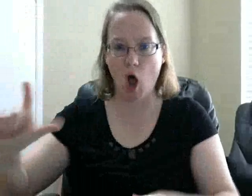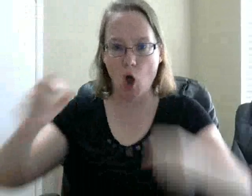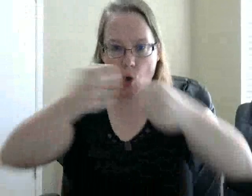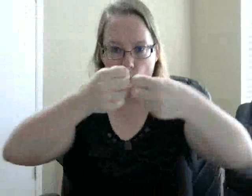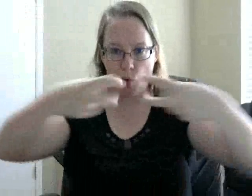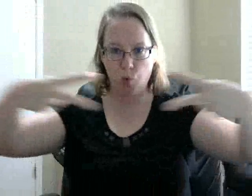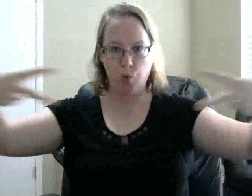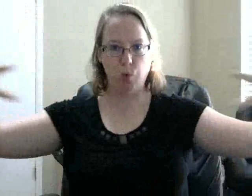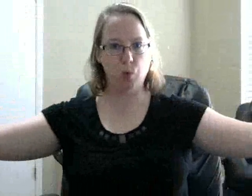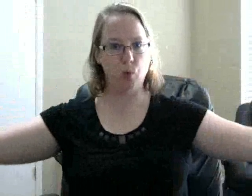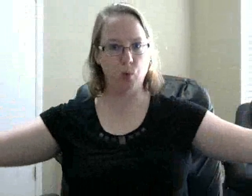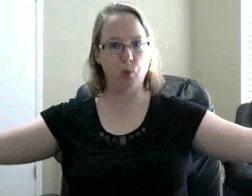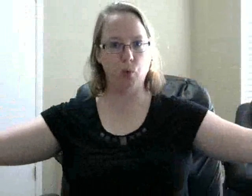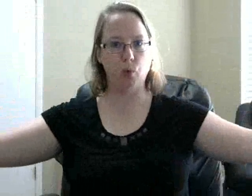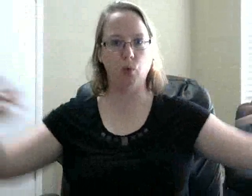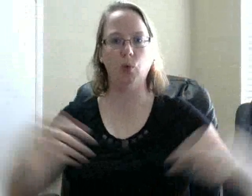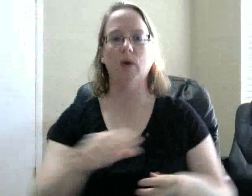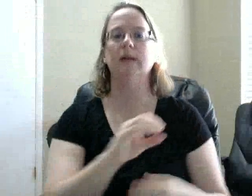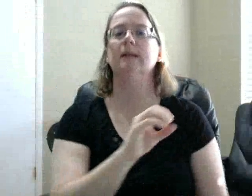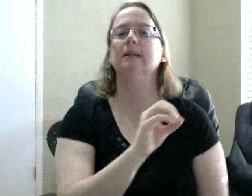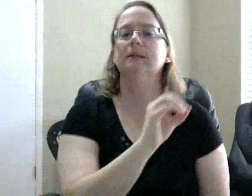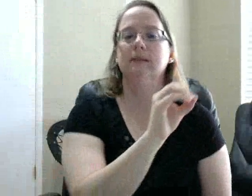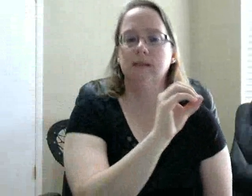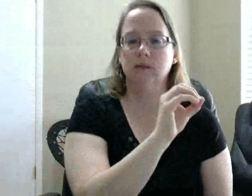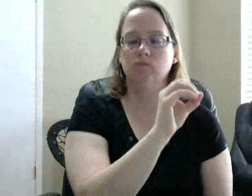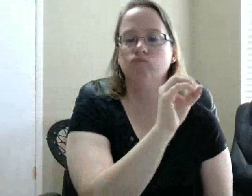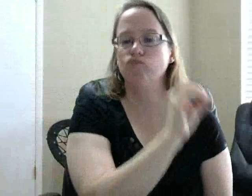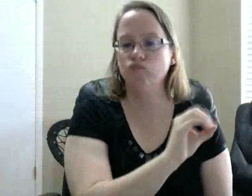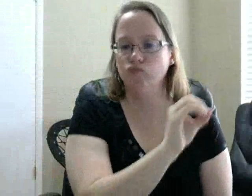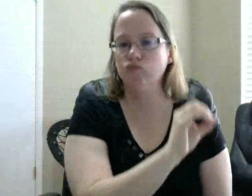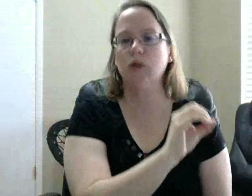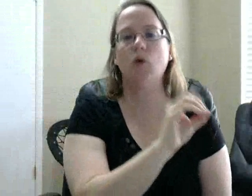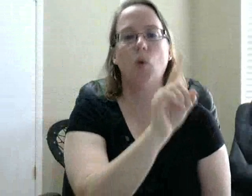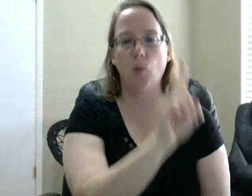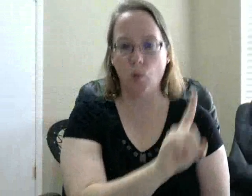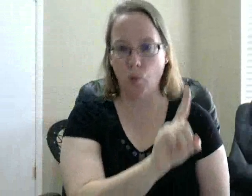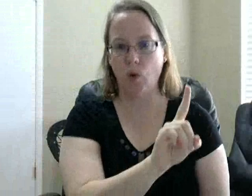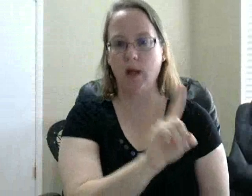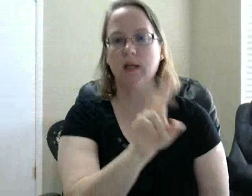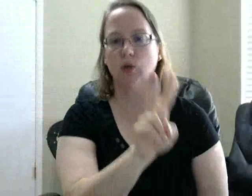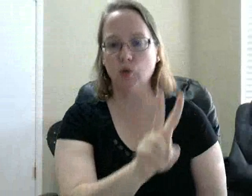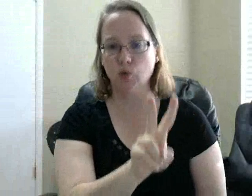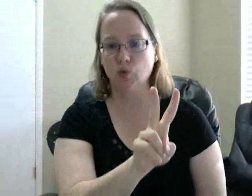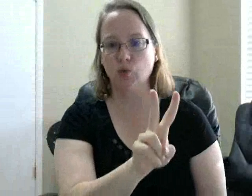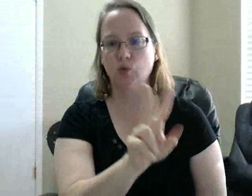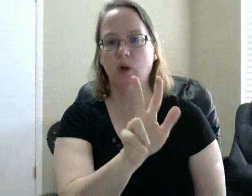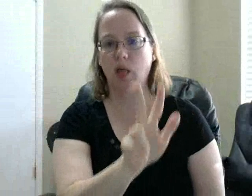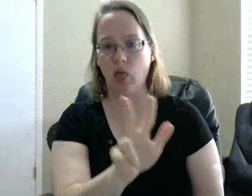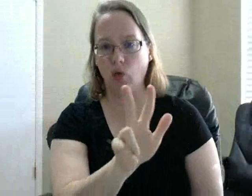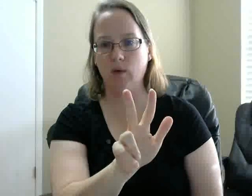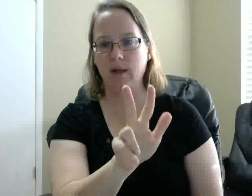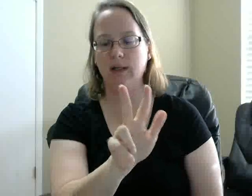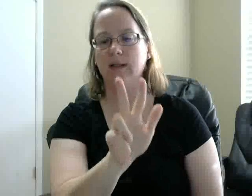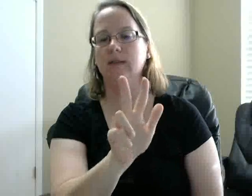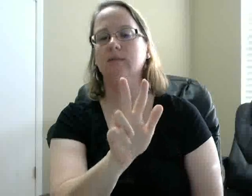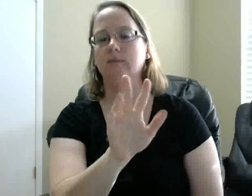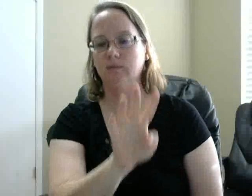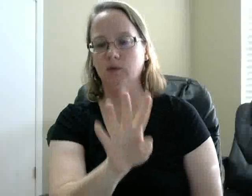all the numbers I'm using are kind of in it. So you know the first number is 0, which is nothing. Maybe you don't know, but now you know. And then you go to